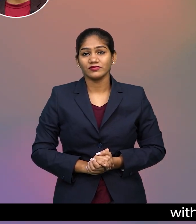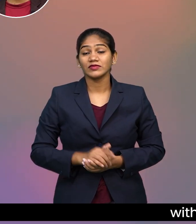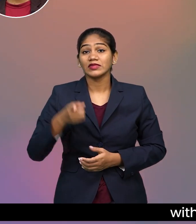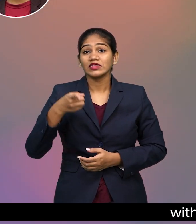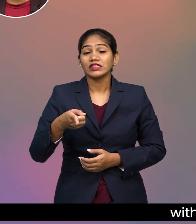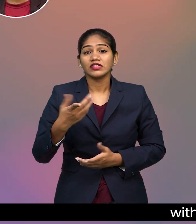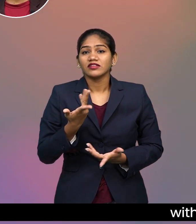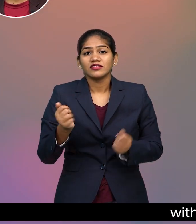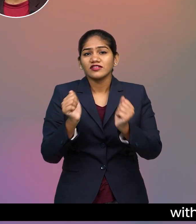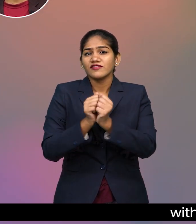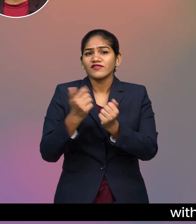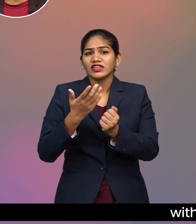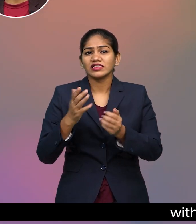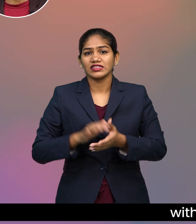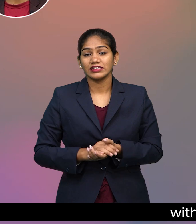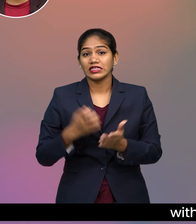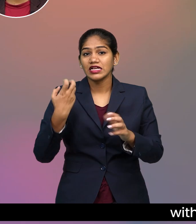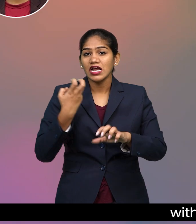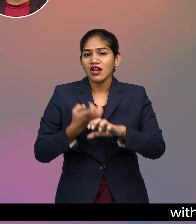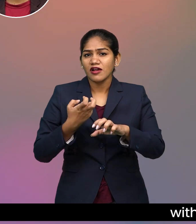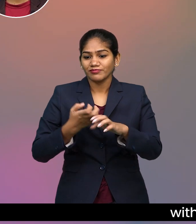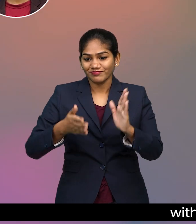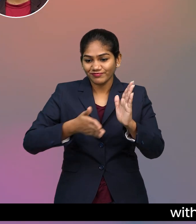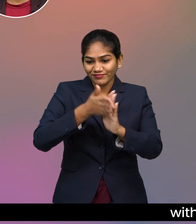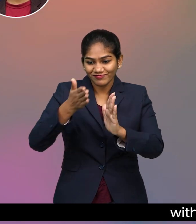Typically with steep rocky walls